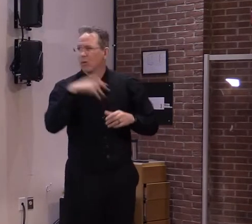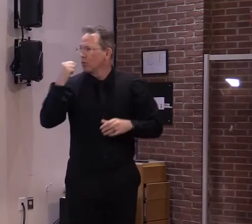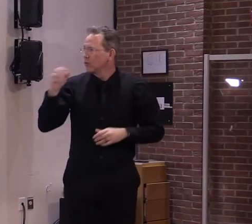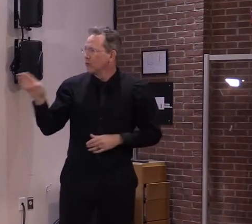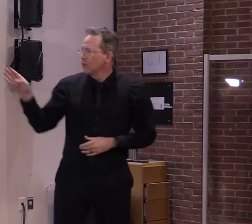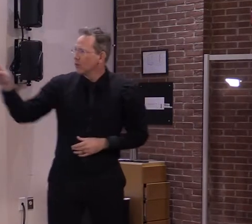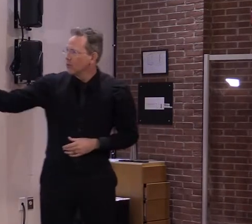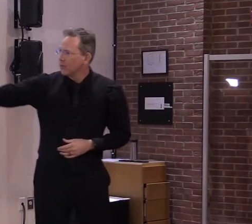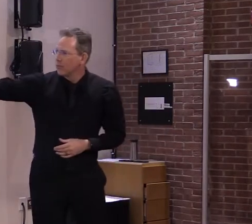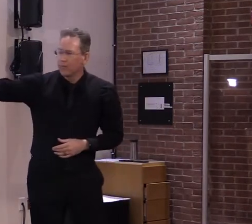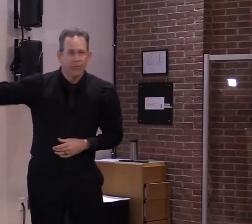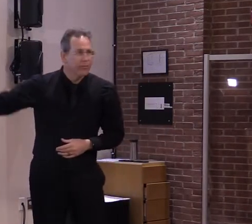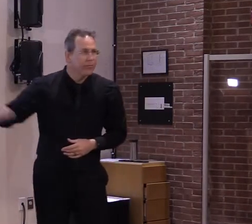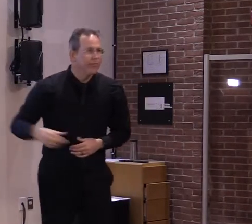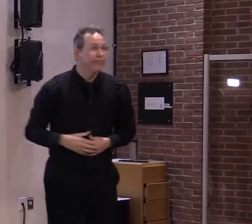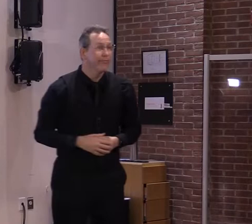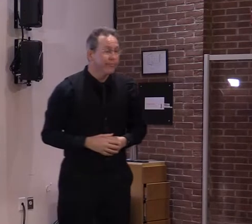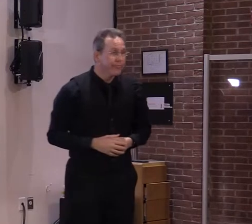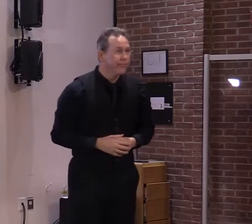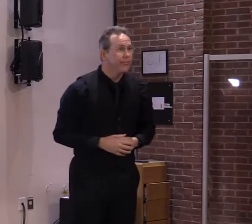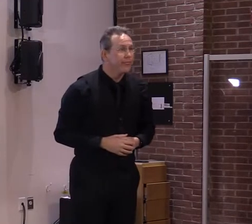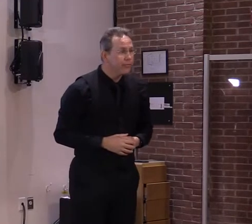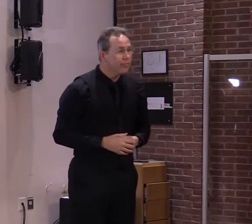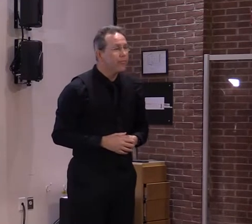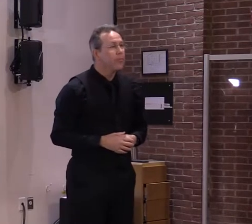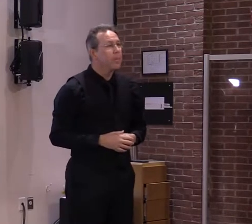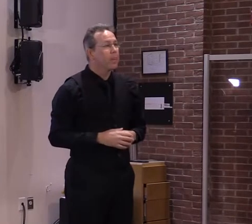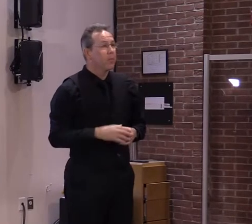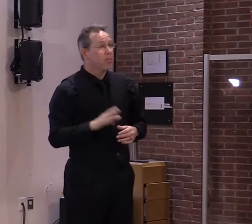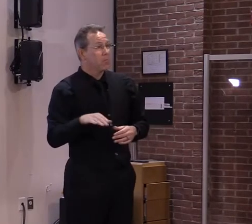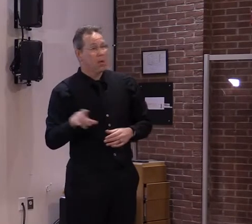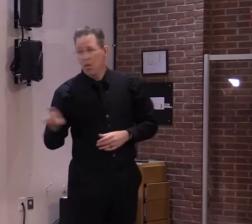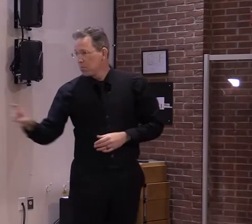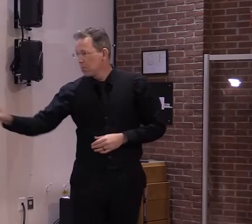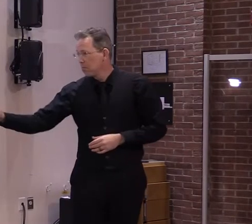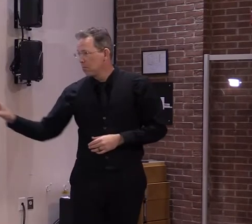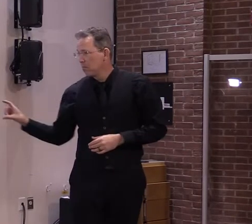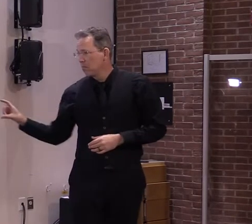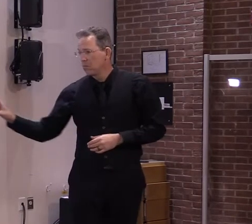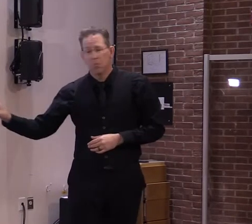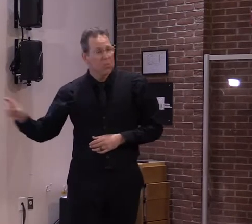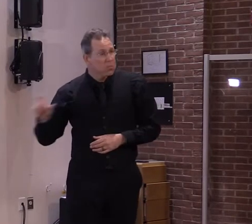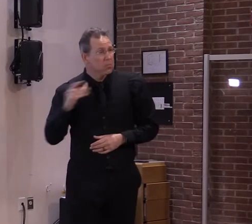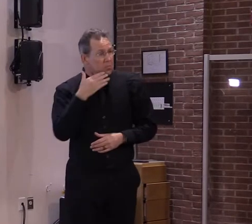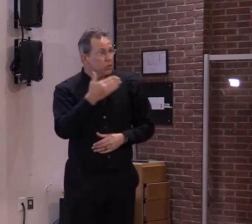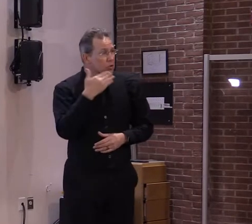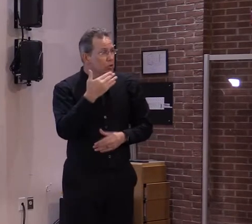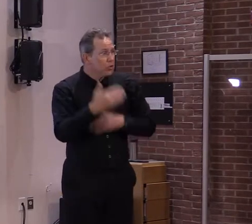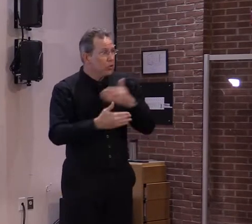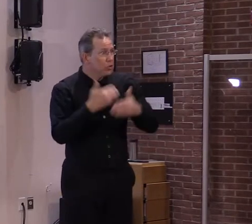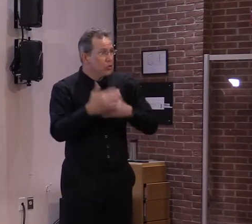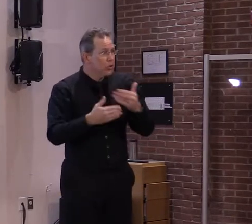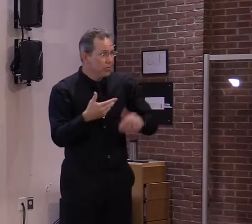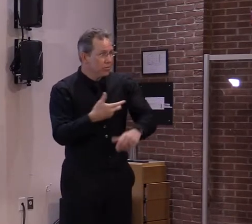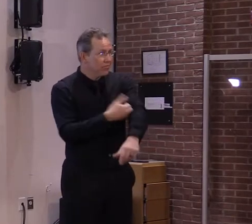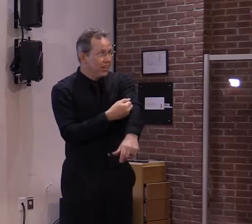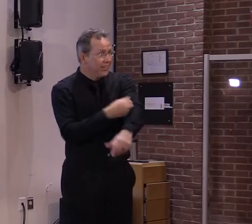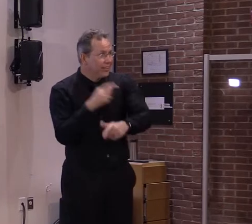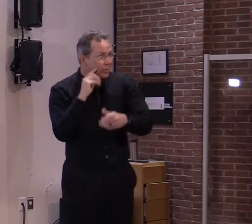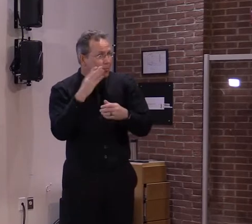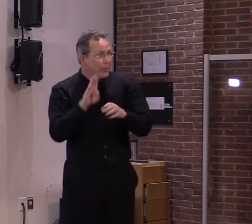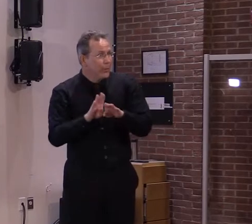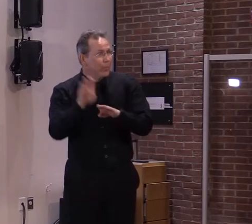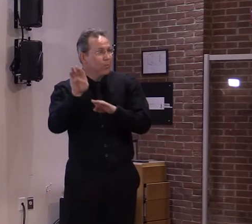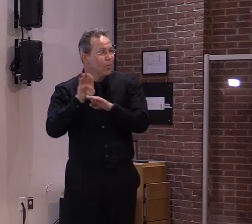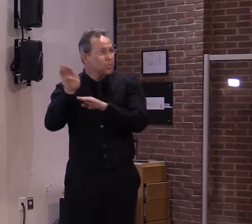on the experience observed with the age bands at the bottom of this chart, once an age group has seen significant vaccine uptake, it sees